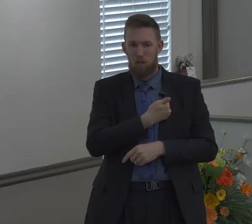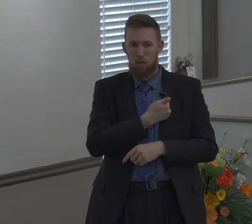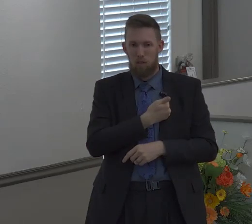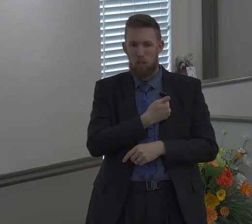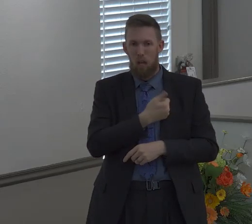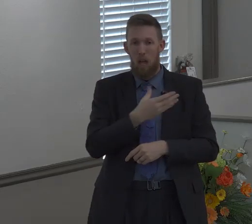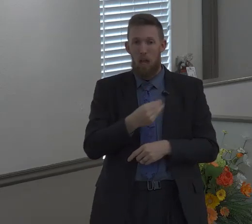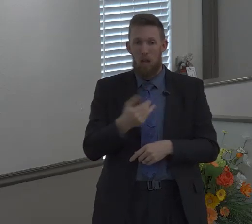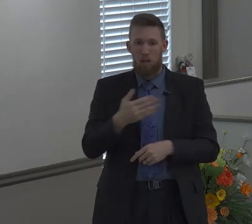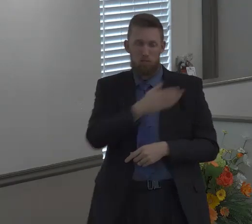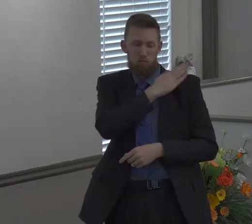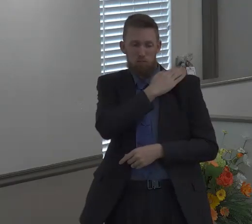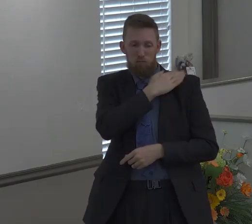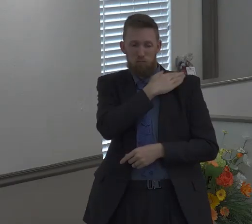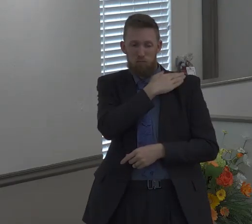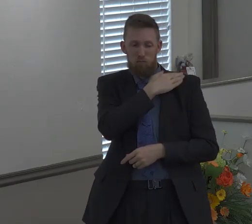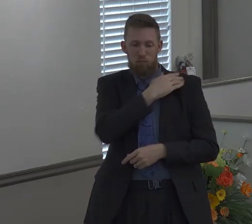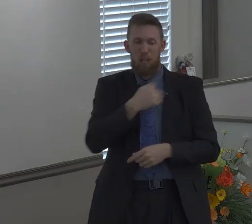We're telling ourselves,